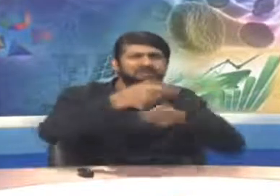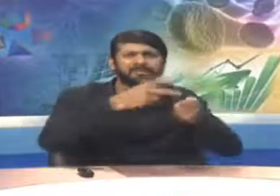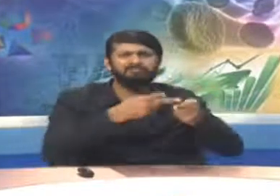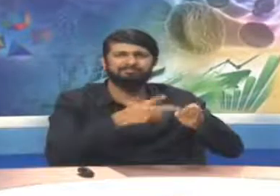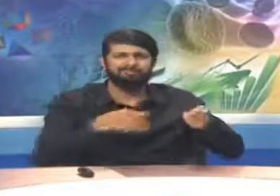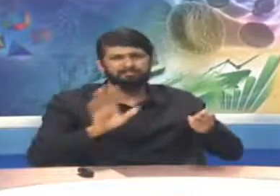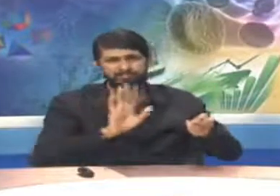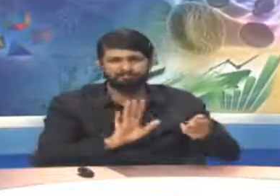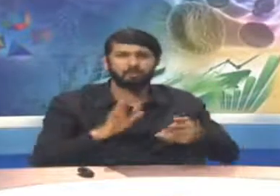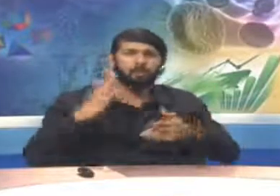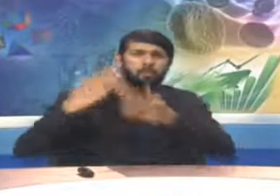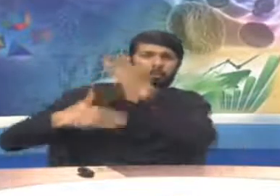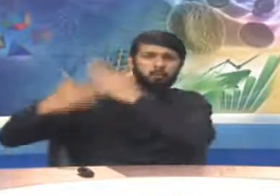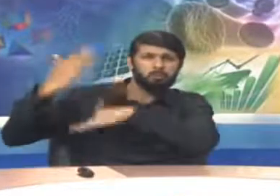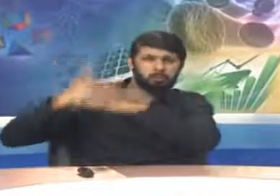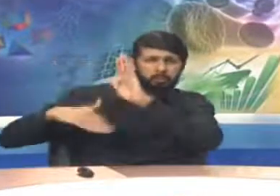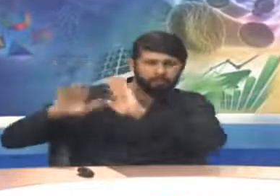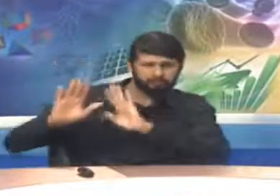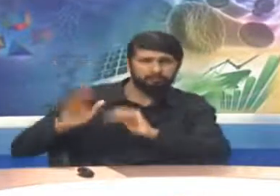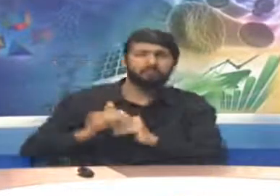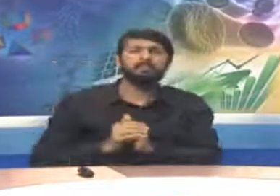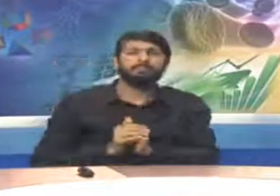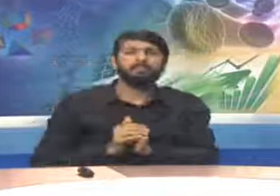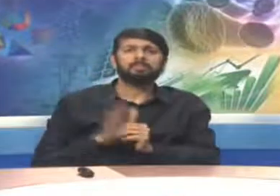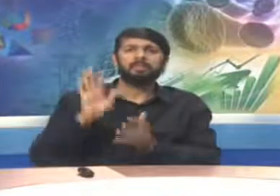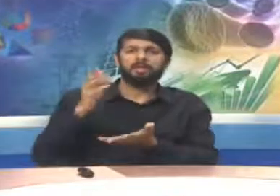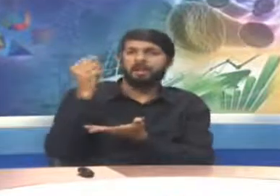dialectical materialism, historical